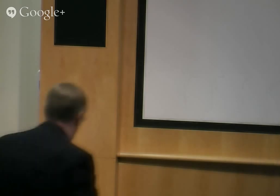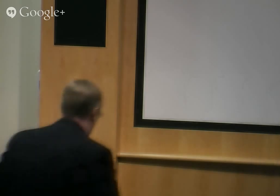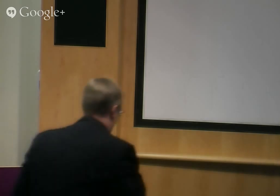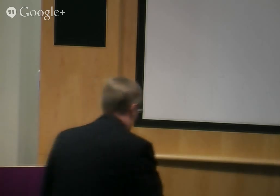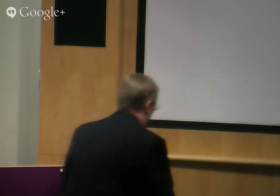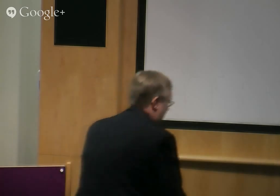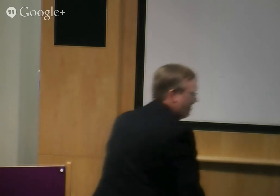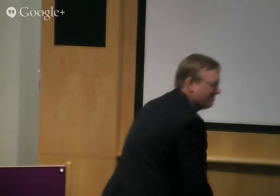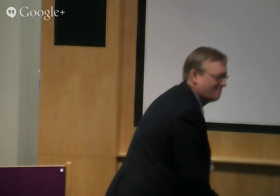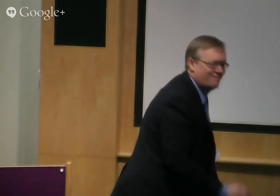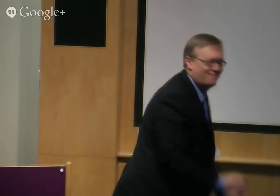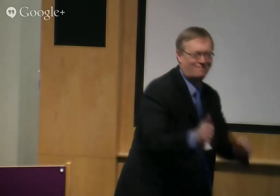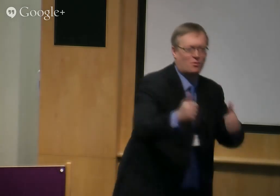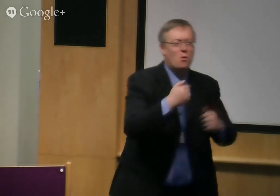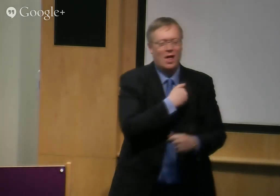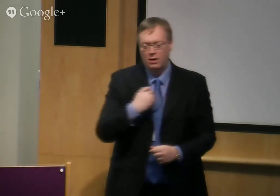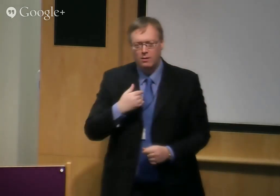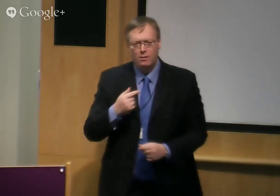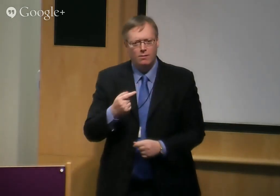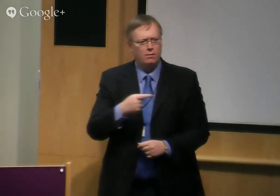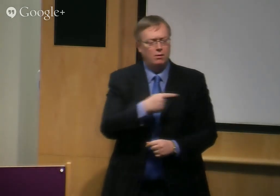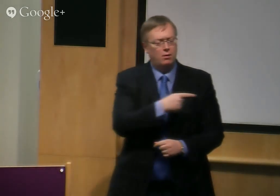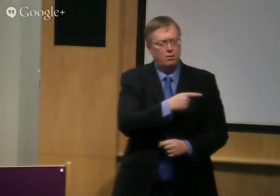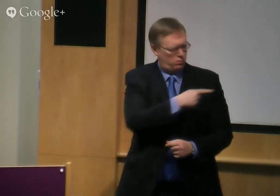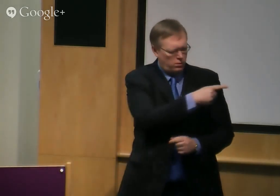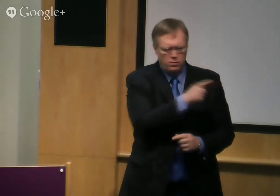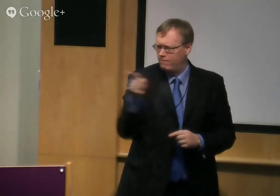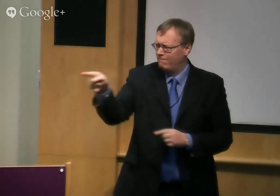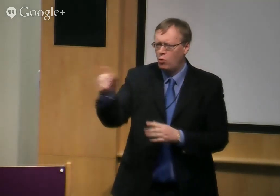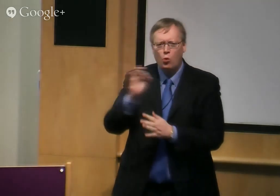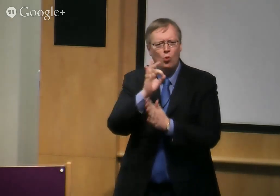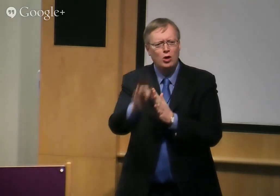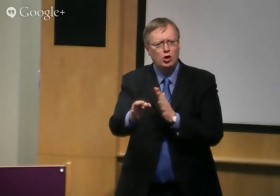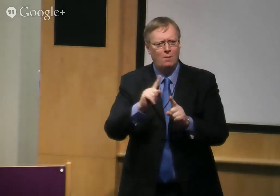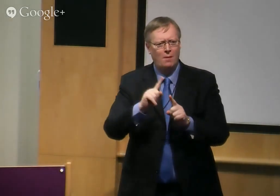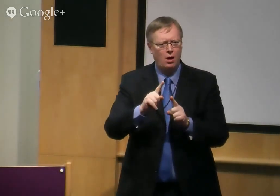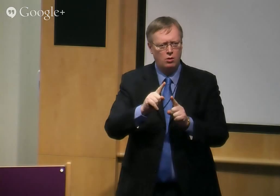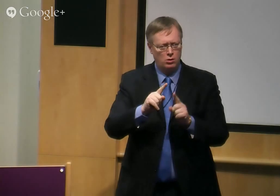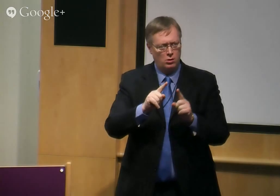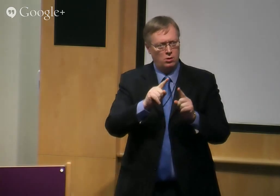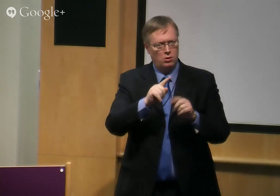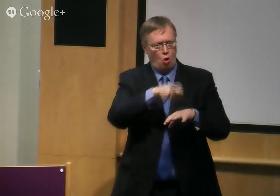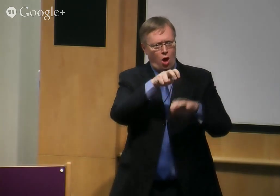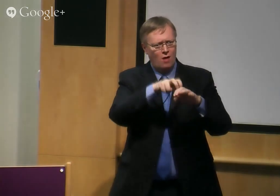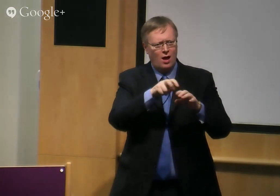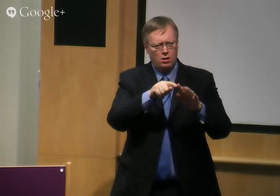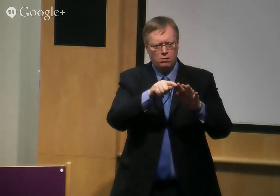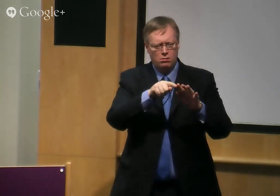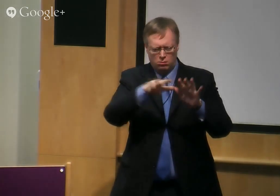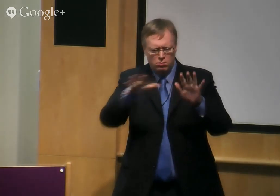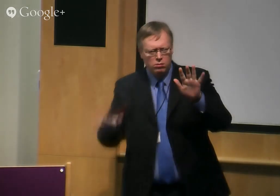you. The question was asking